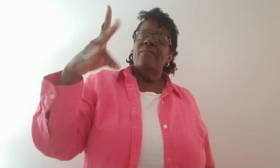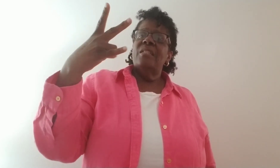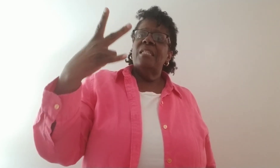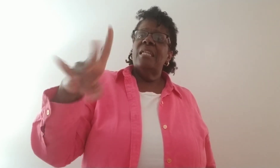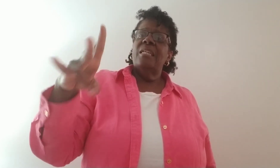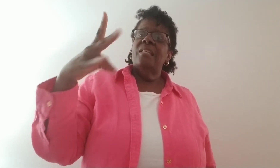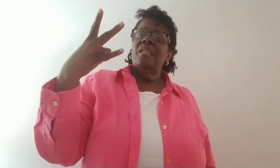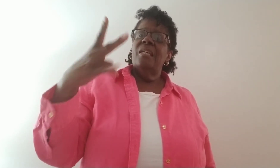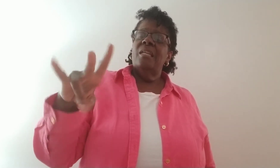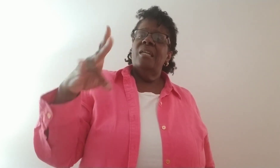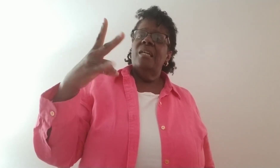17,